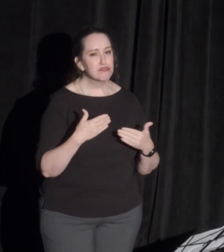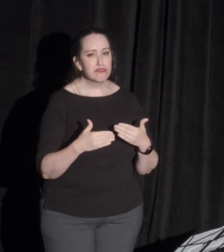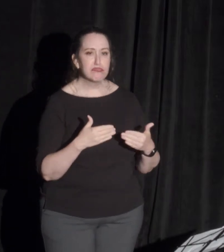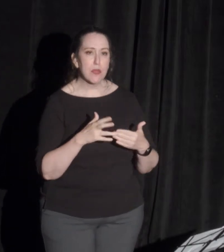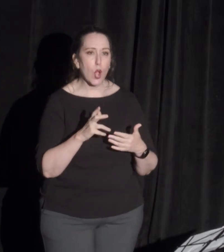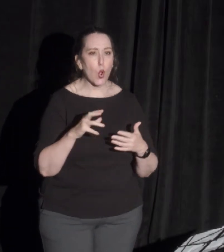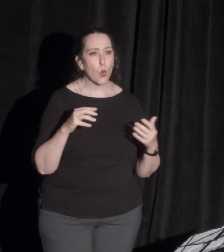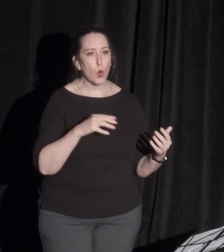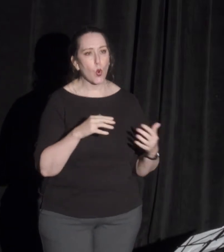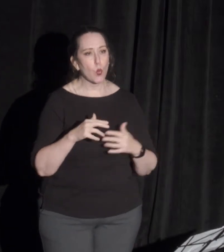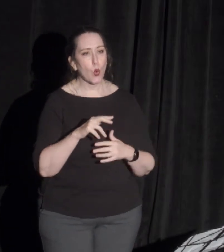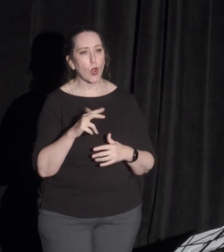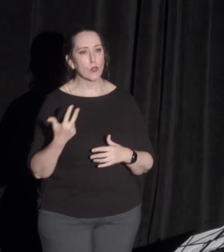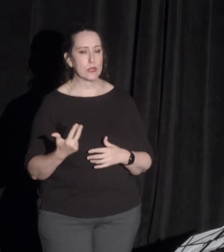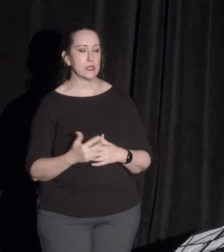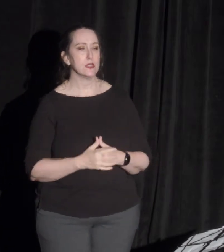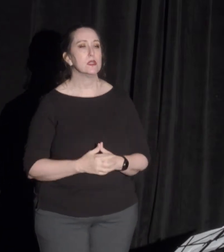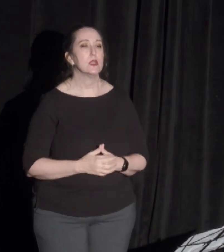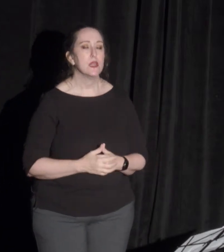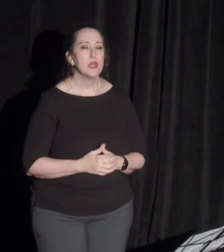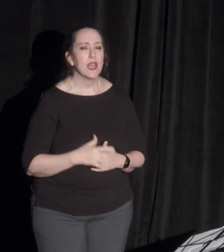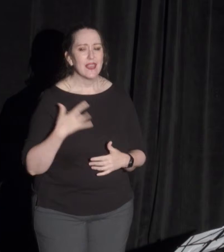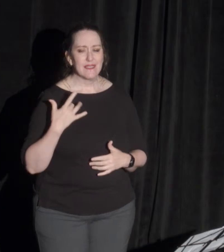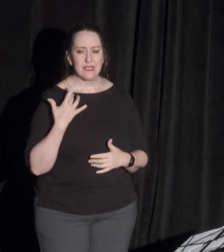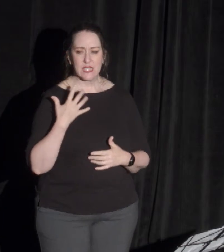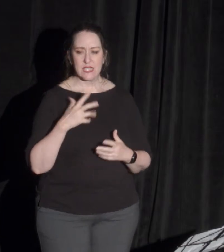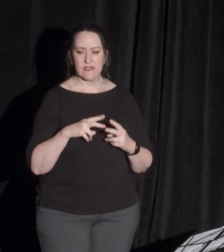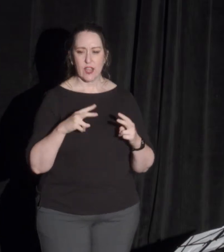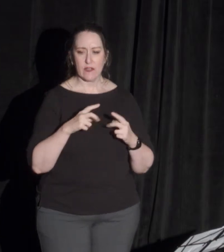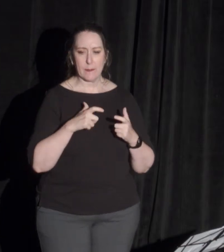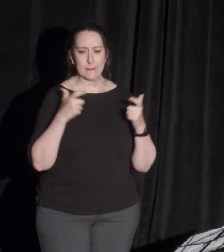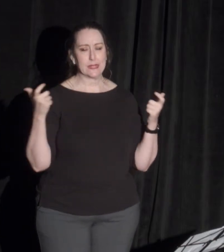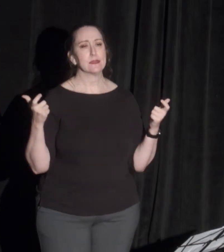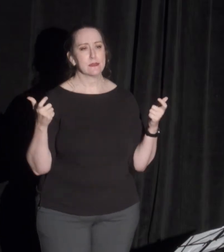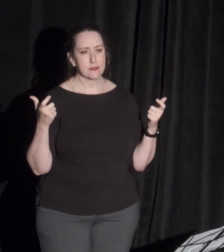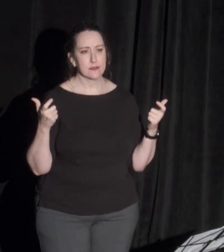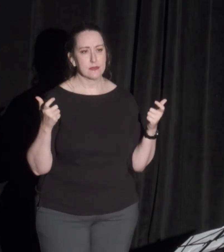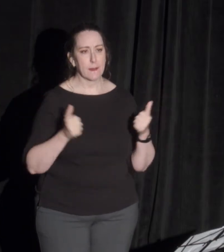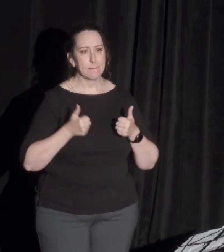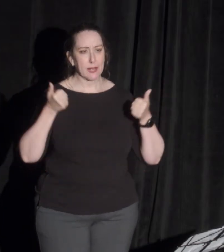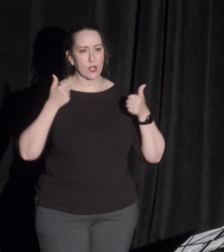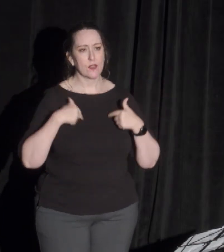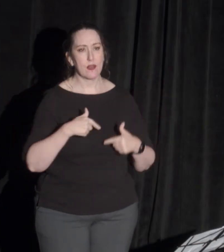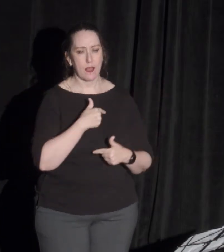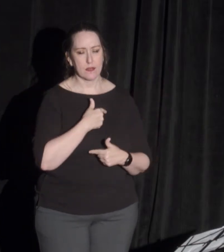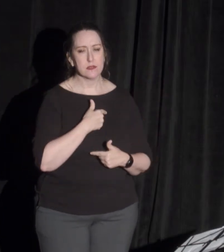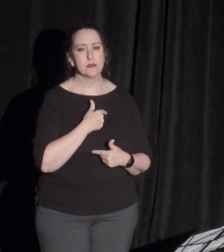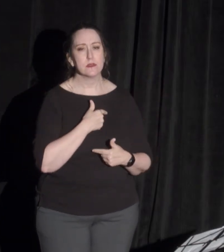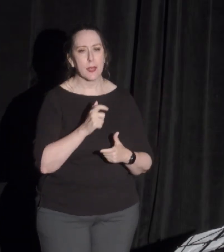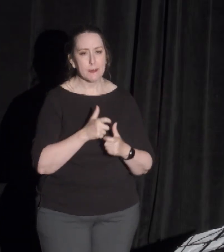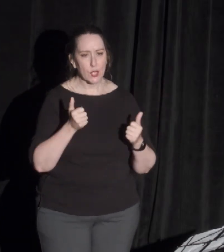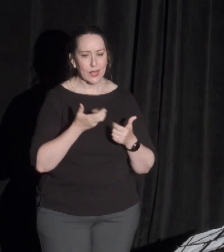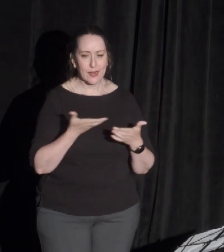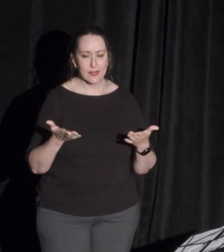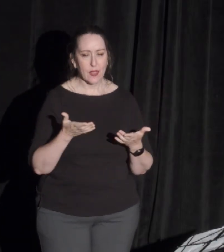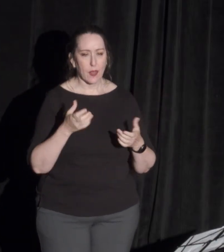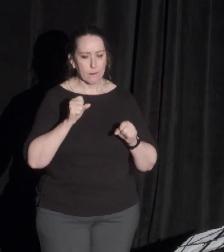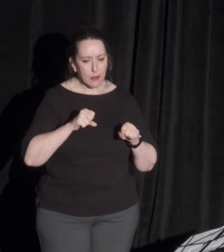III. It all feels very, very big, bigger than us, bigger than anything possibly within our reach to affect